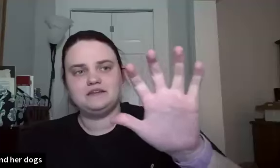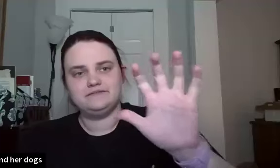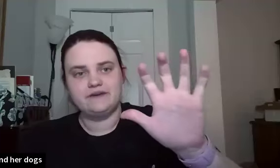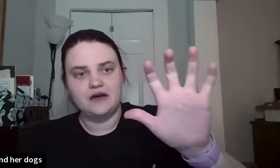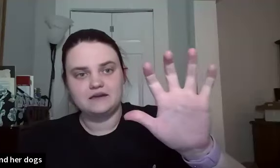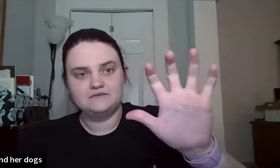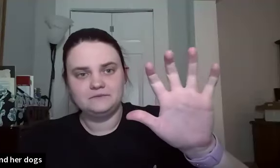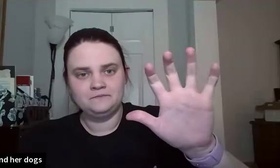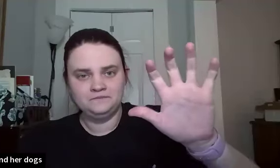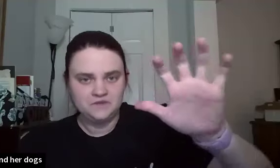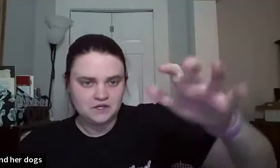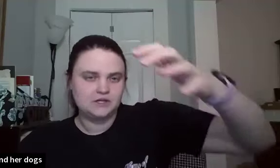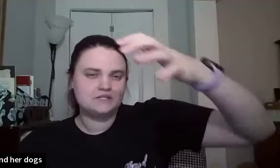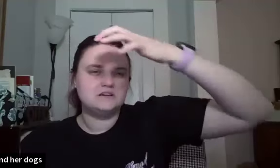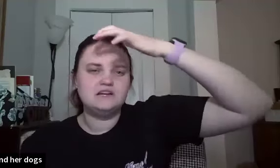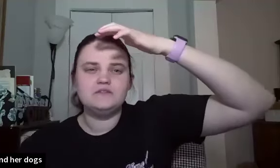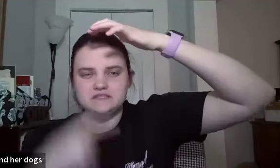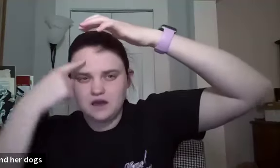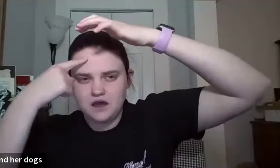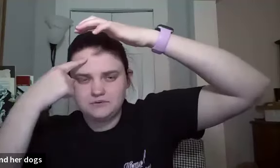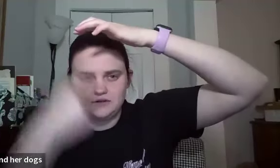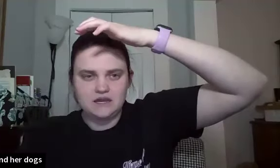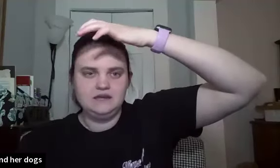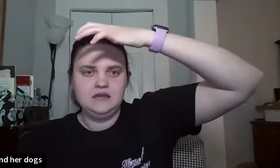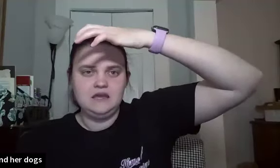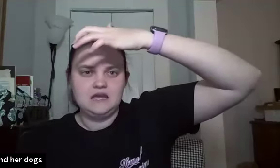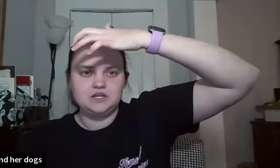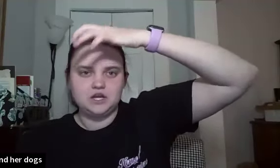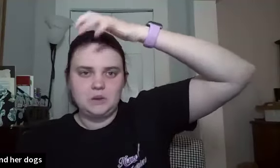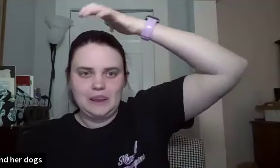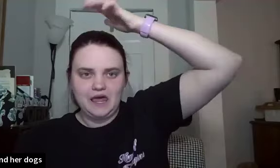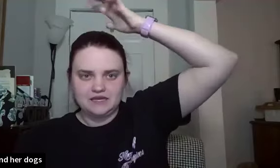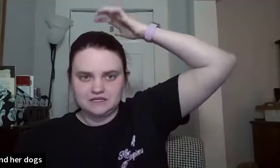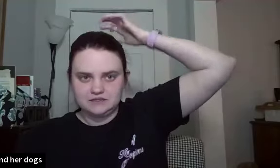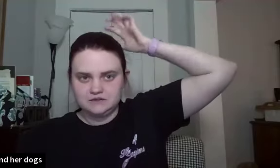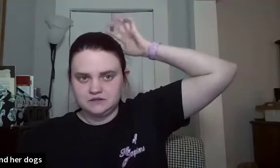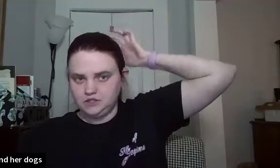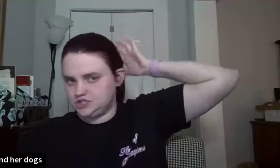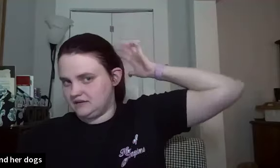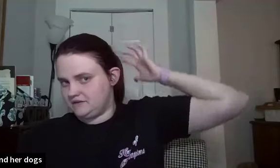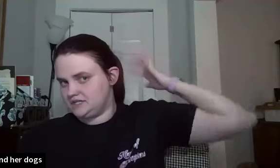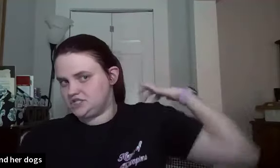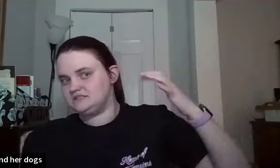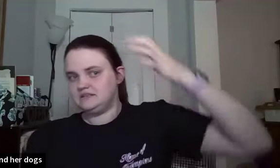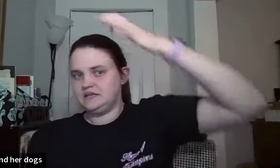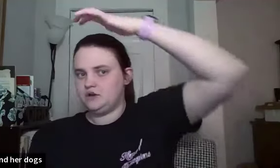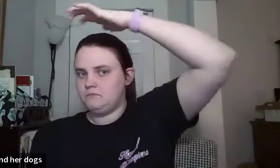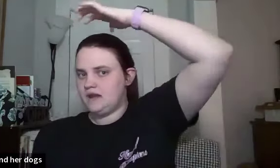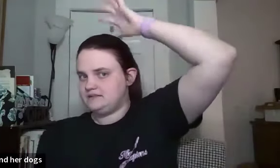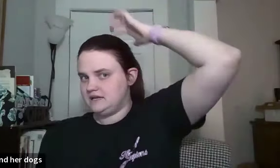bent 5. You're gonna start here on the top of your head and you're gonna go lion. You shake it very gently and go back